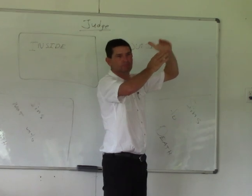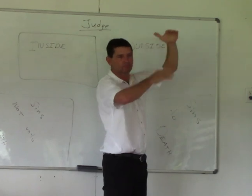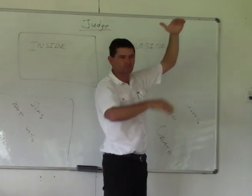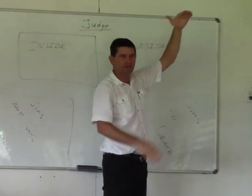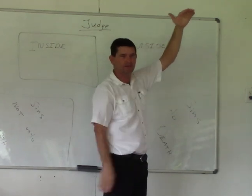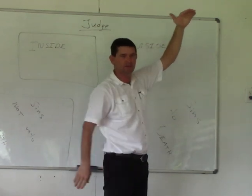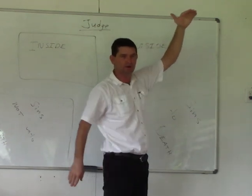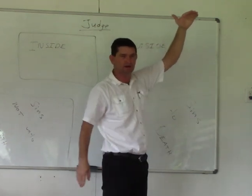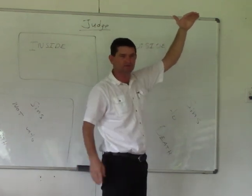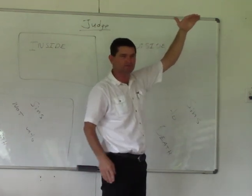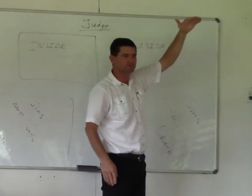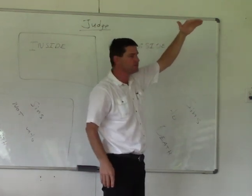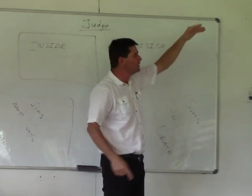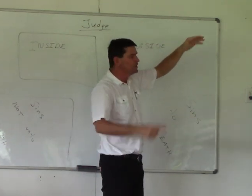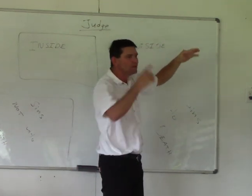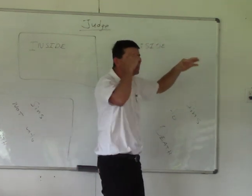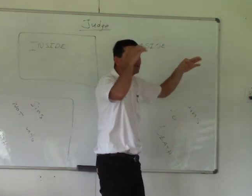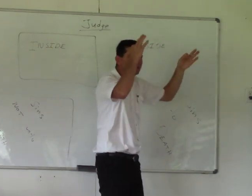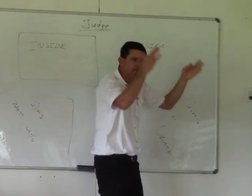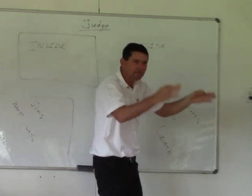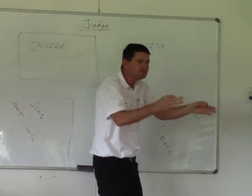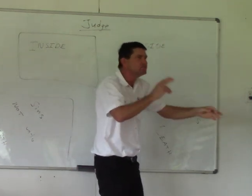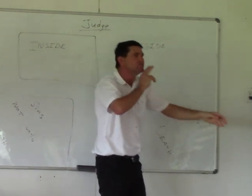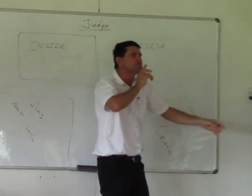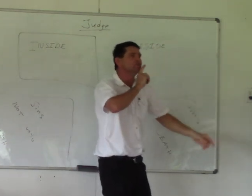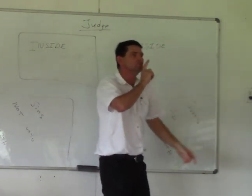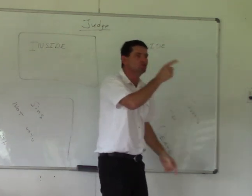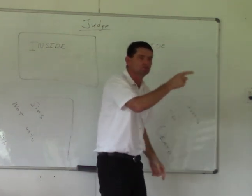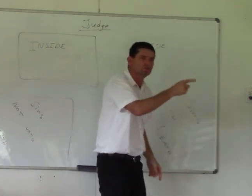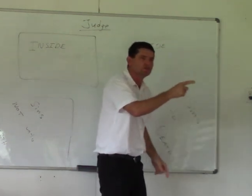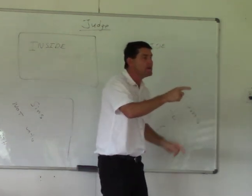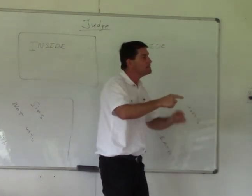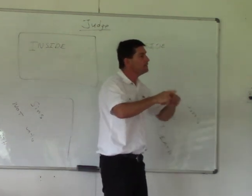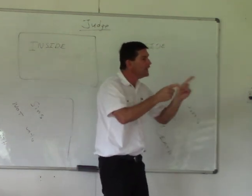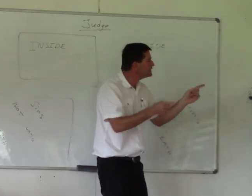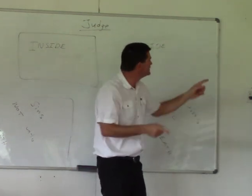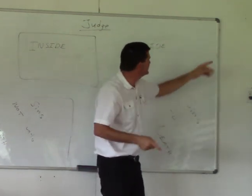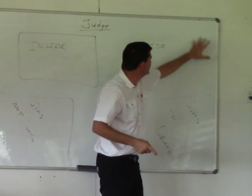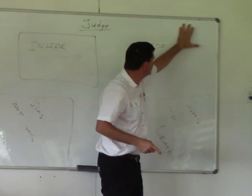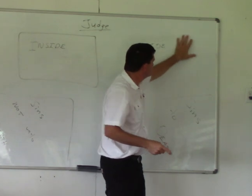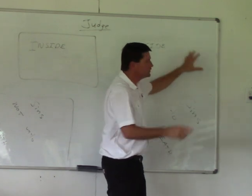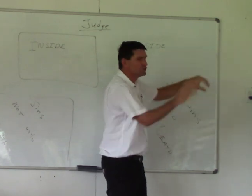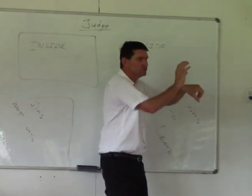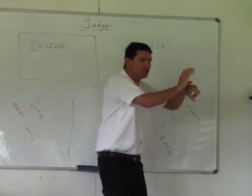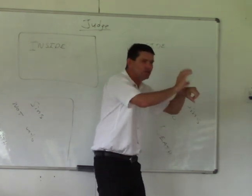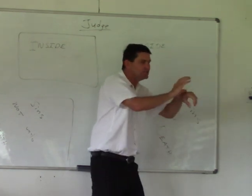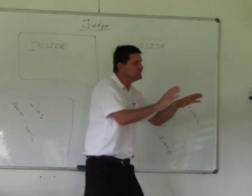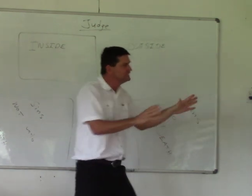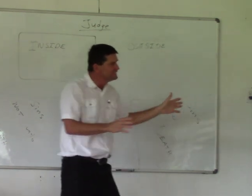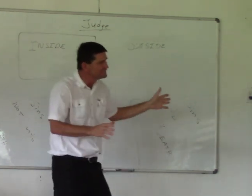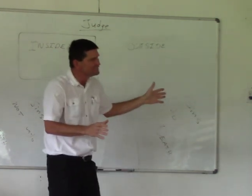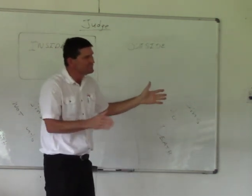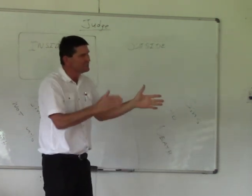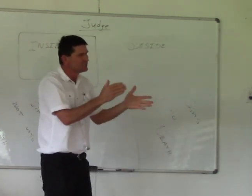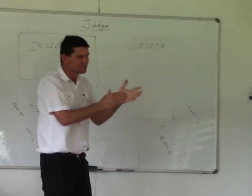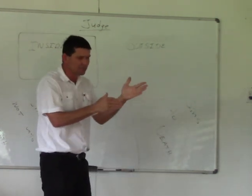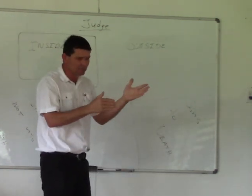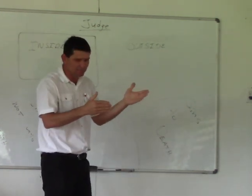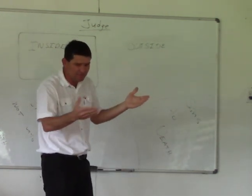is final above. Believe the truth, but the church, some